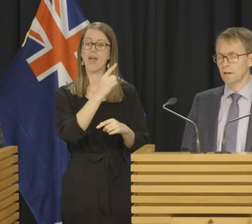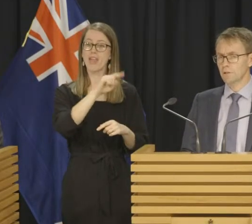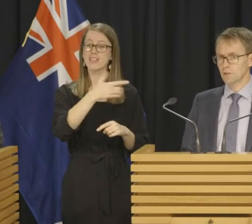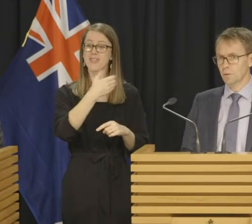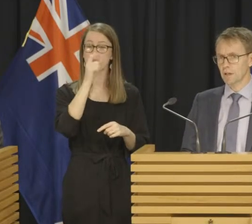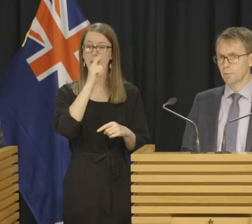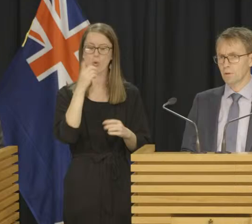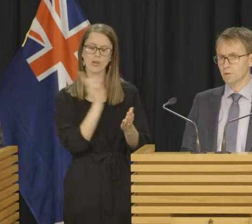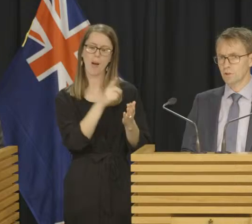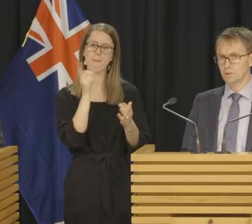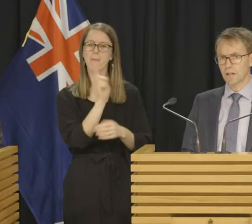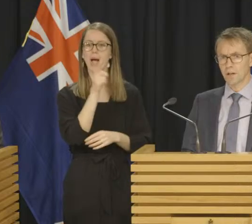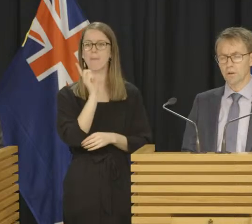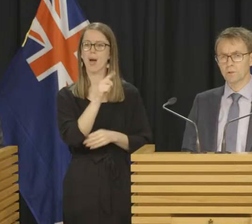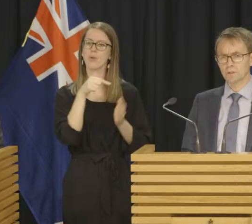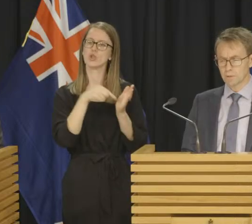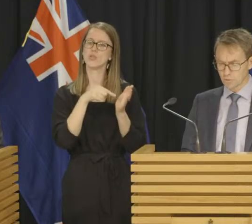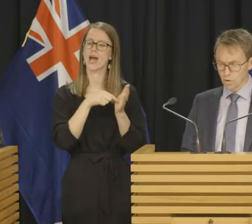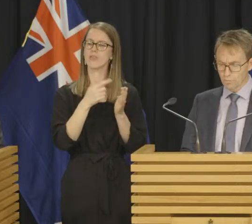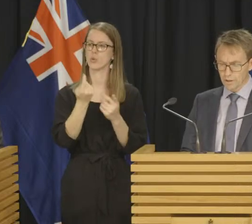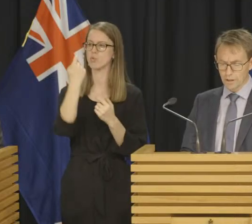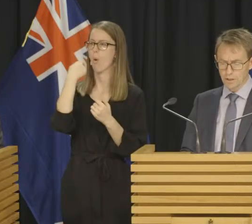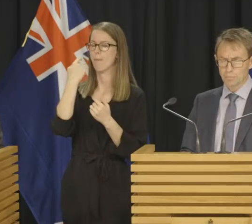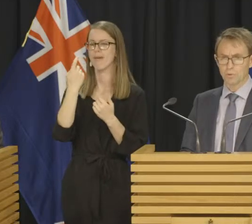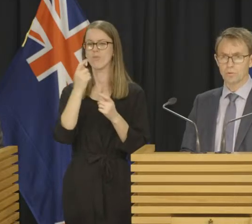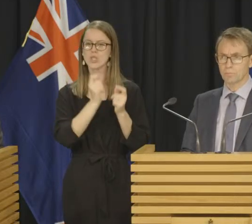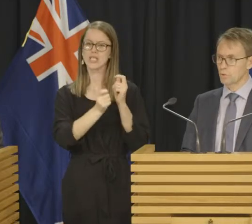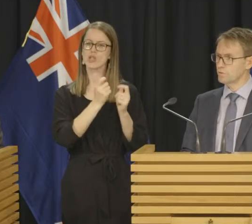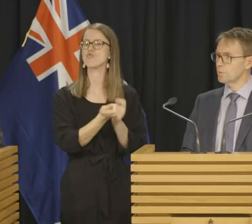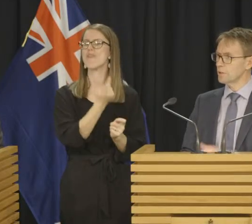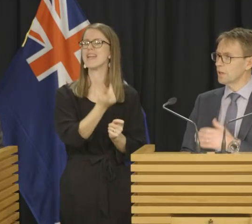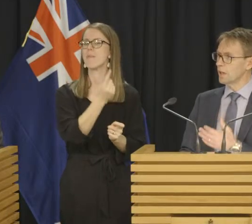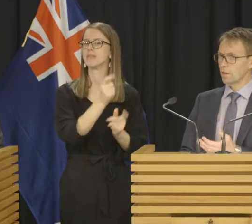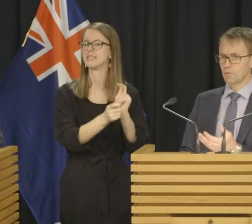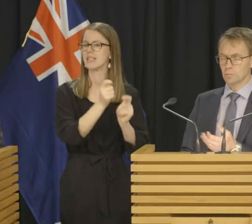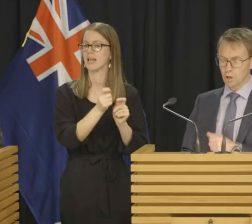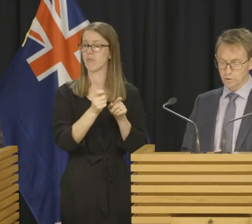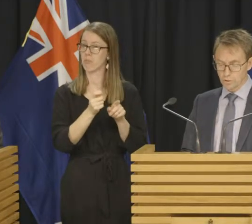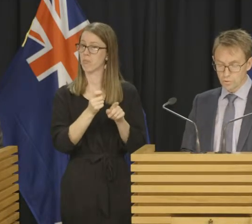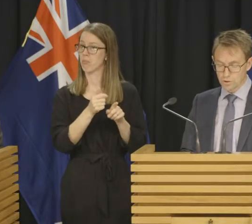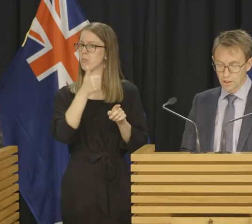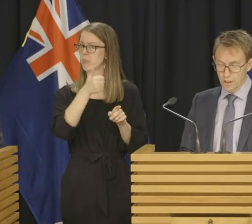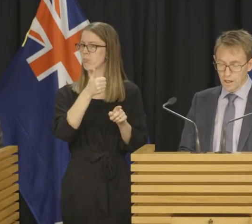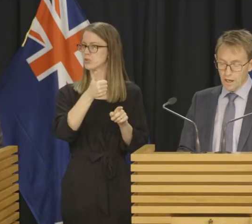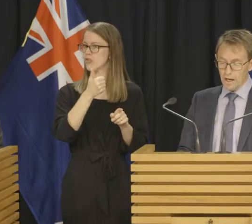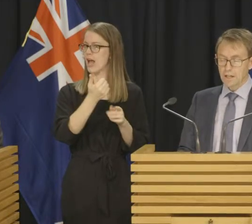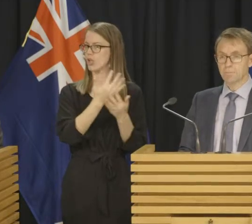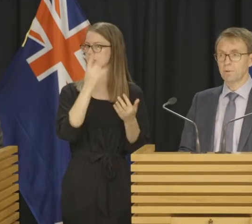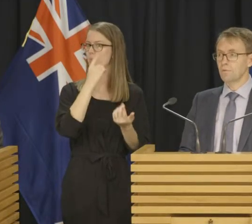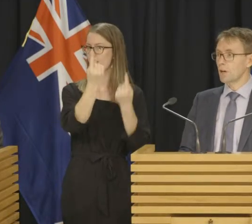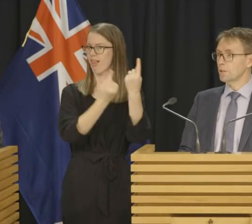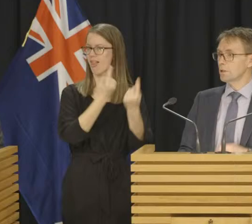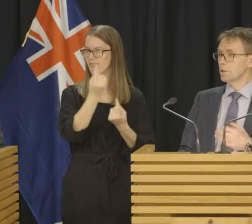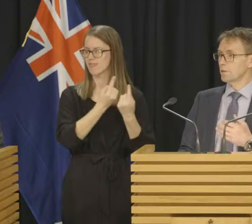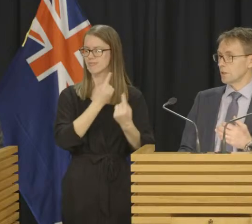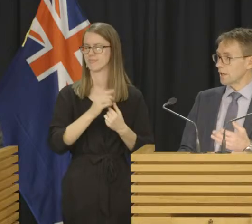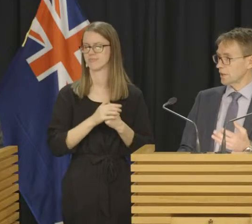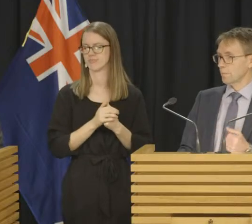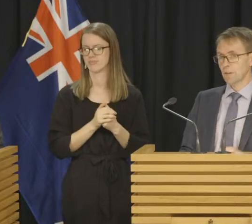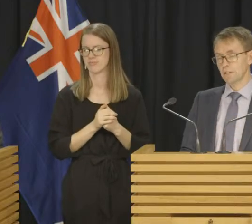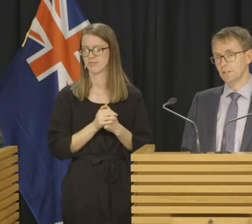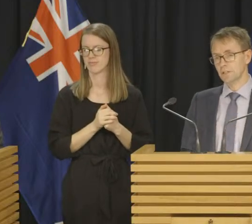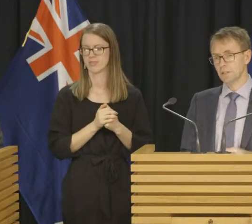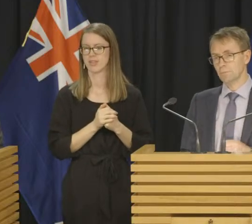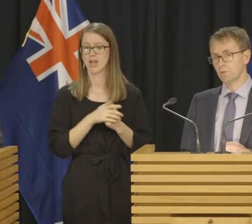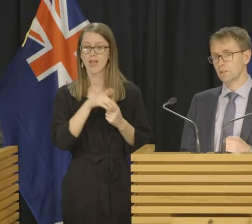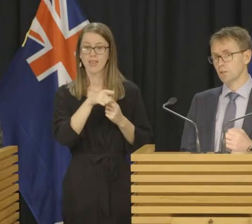people showing up on Tuesday alone to be swabbed there, and it proved to be very well used. The